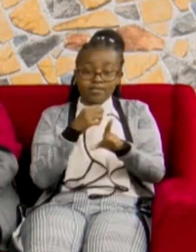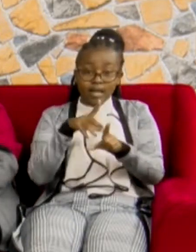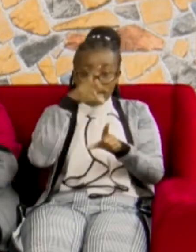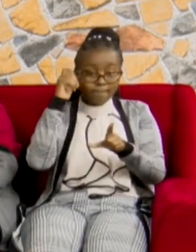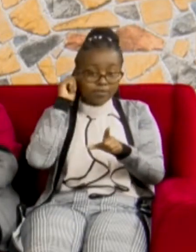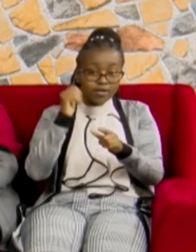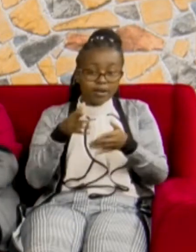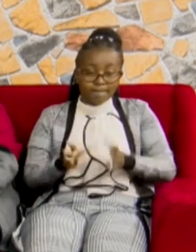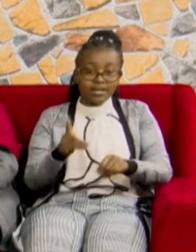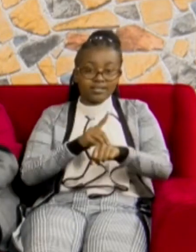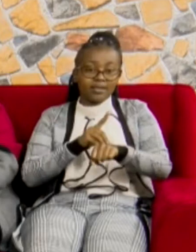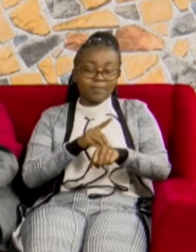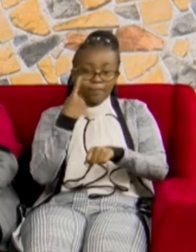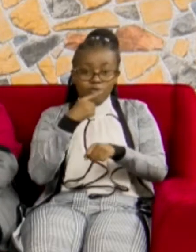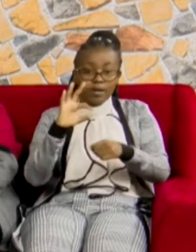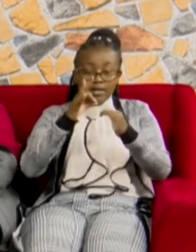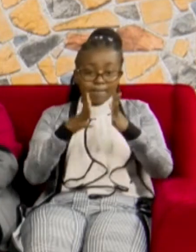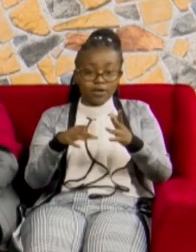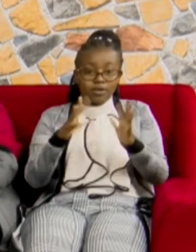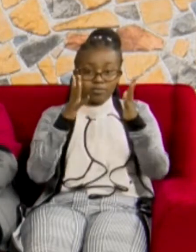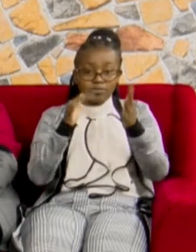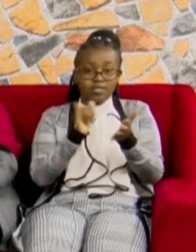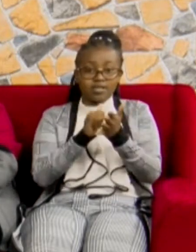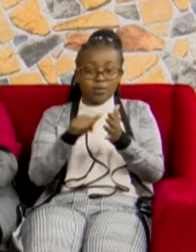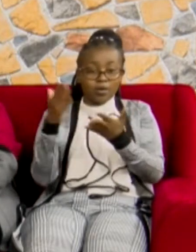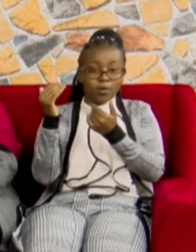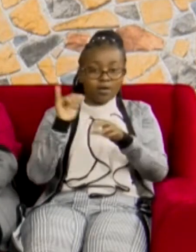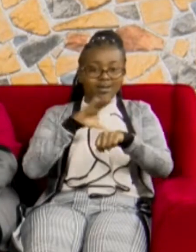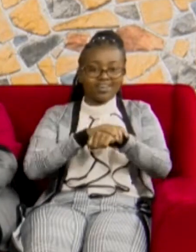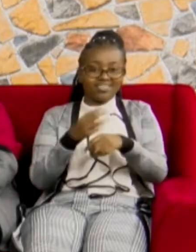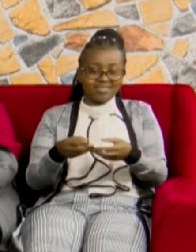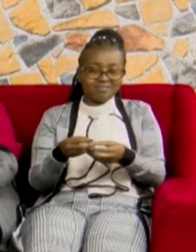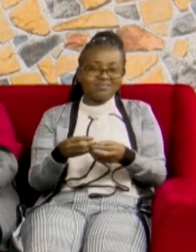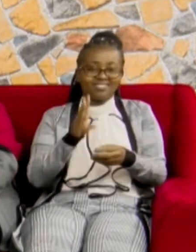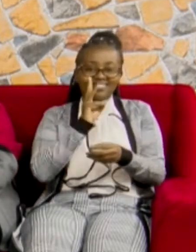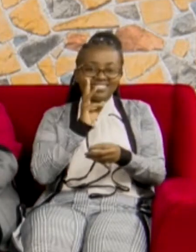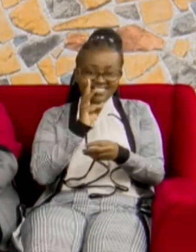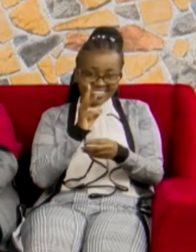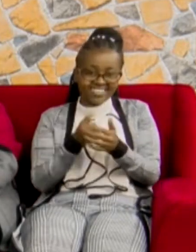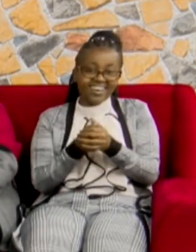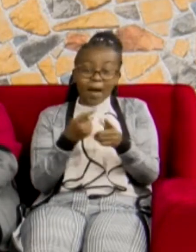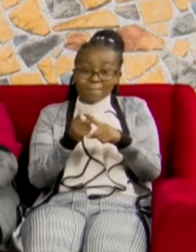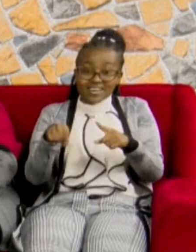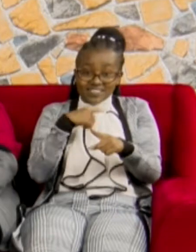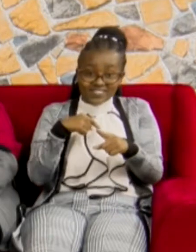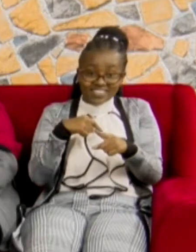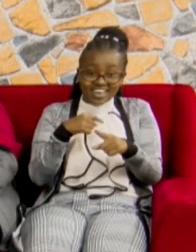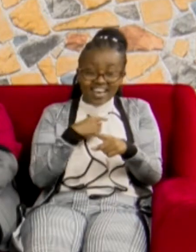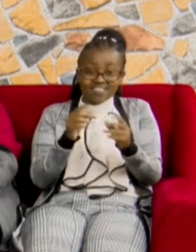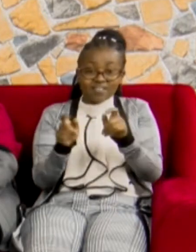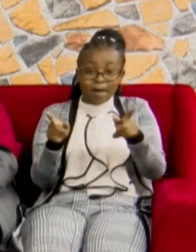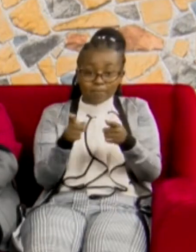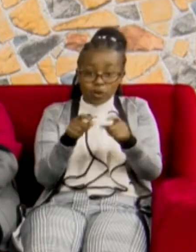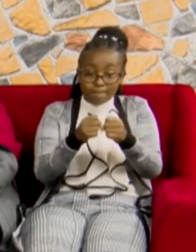Maureen's birthday, our interpreter. So we shall be celebrating that. We hope we can get some water and just clean her up. But while we were on a break and in the